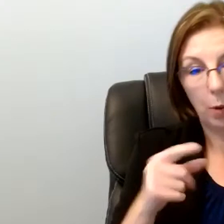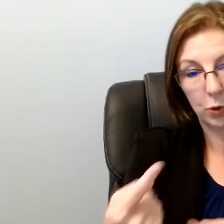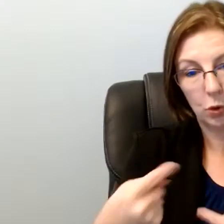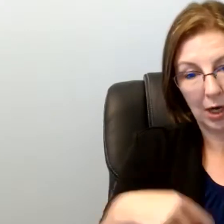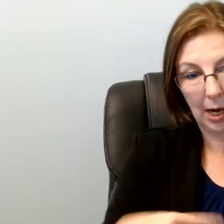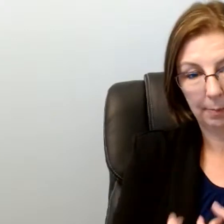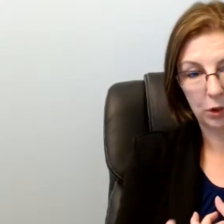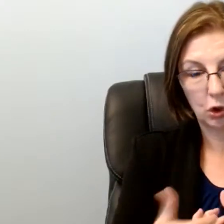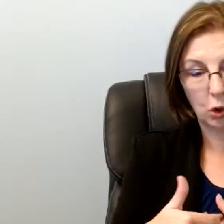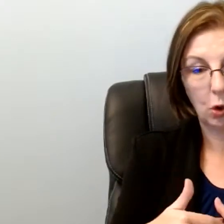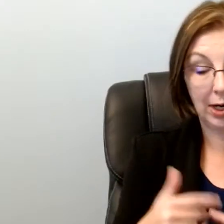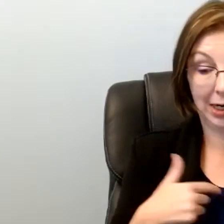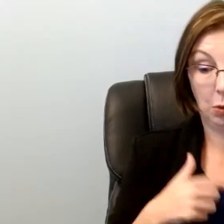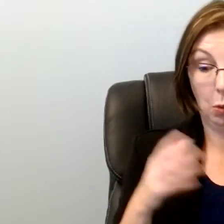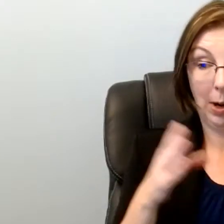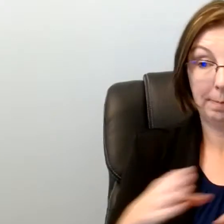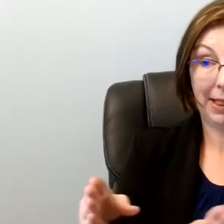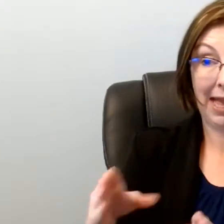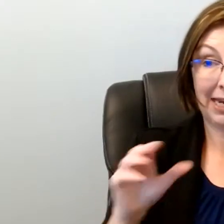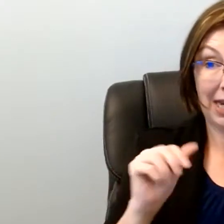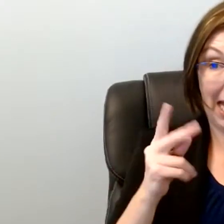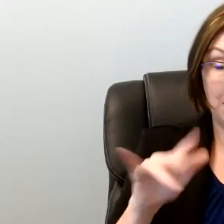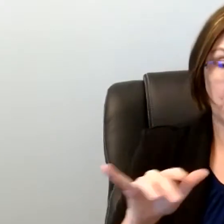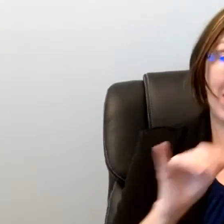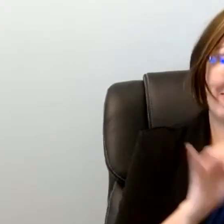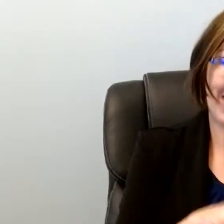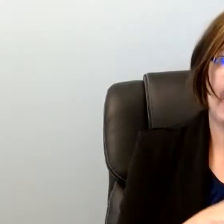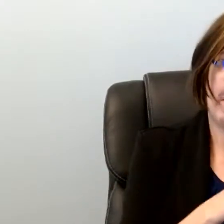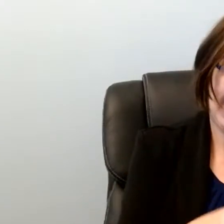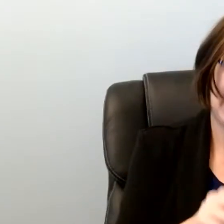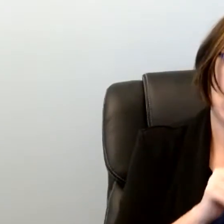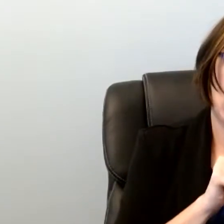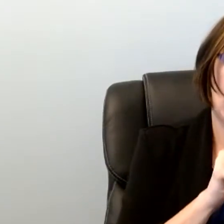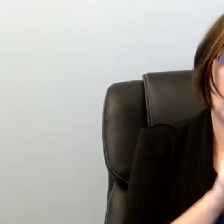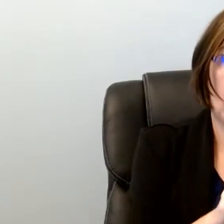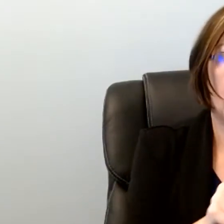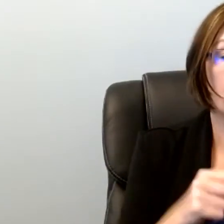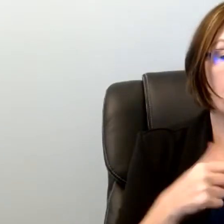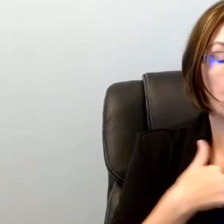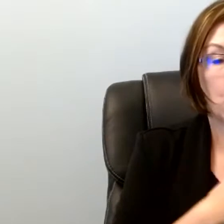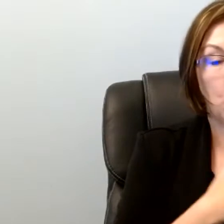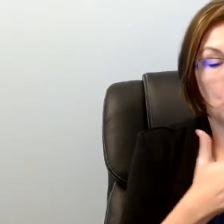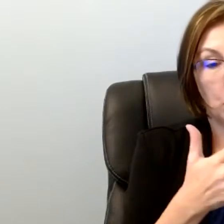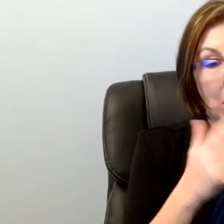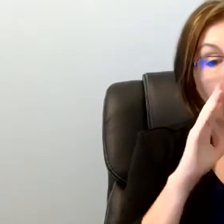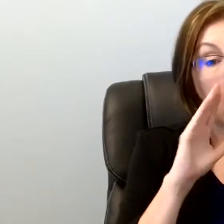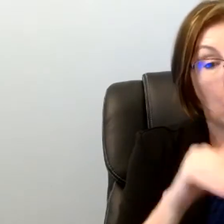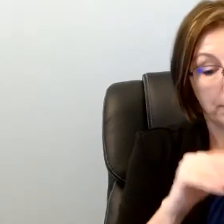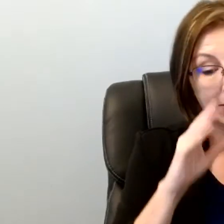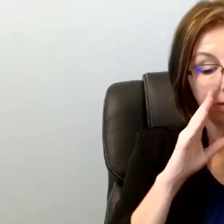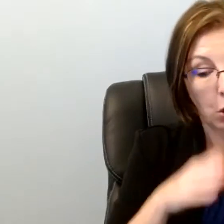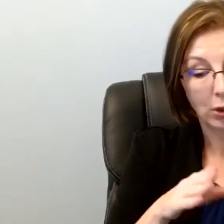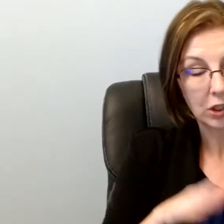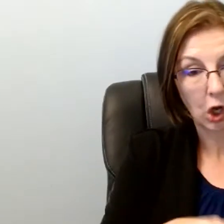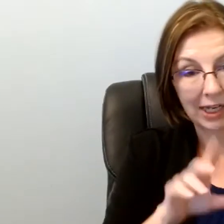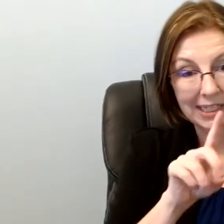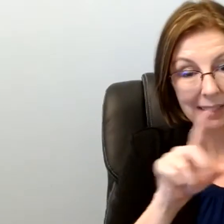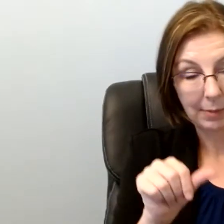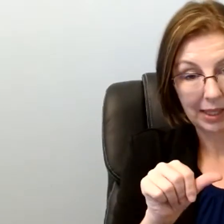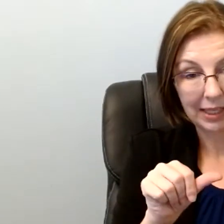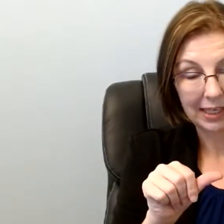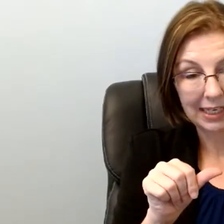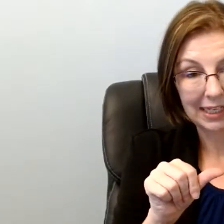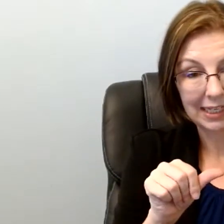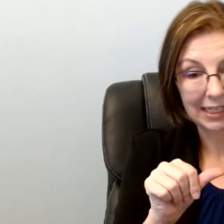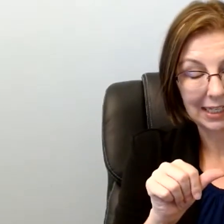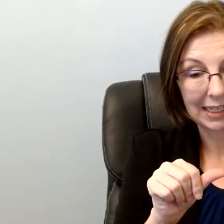the April meeting in LA is ongoing, but we expect to focus on accessibility issues that affect individuals with disabilities in